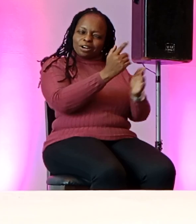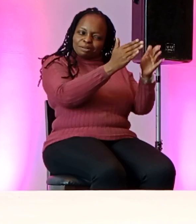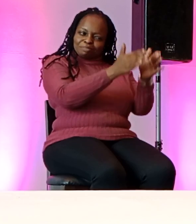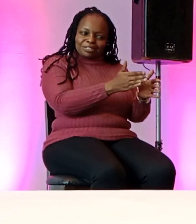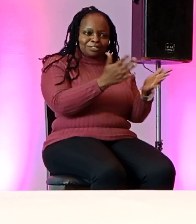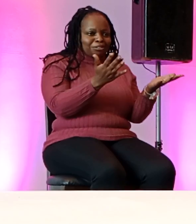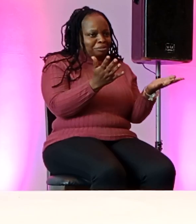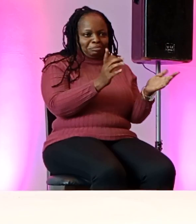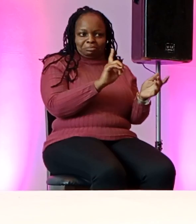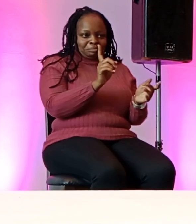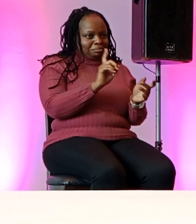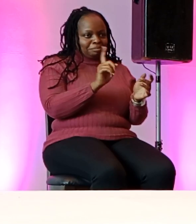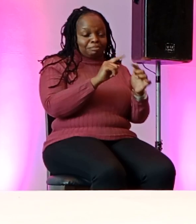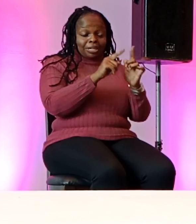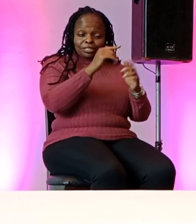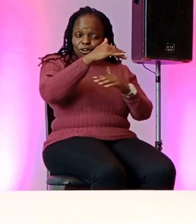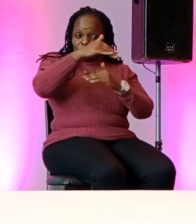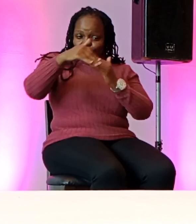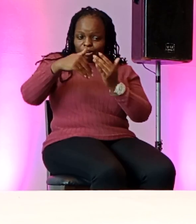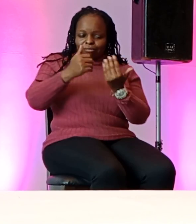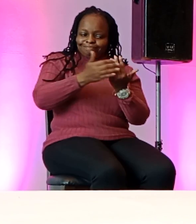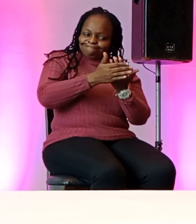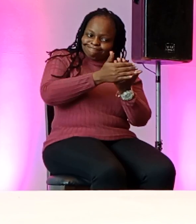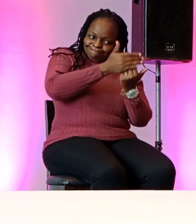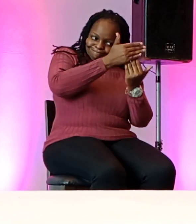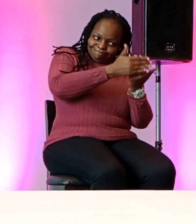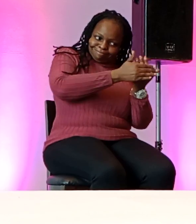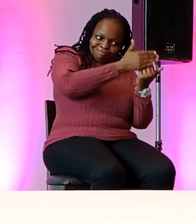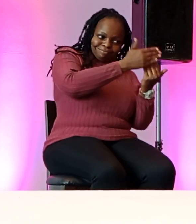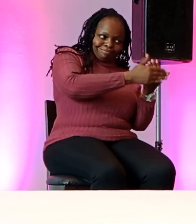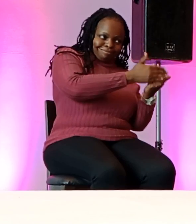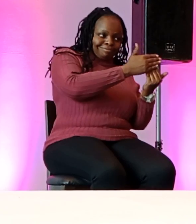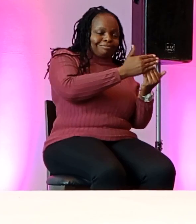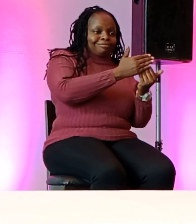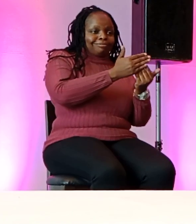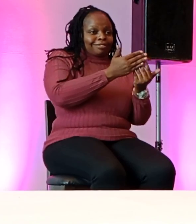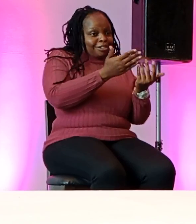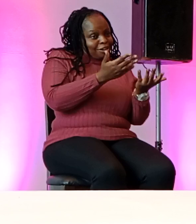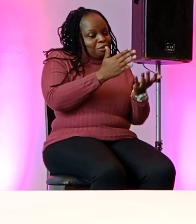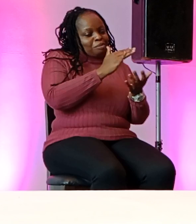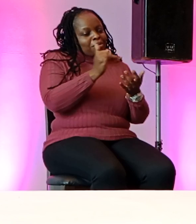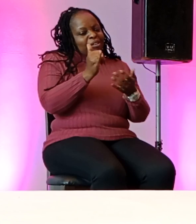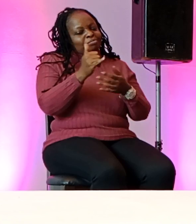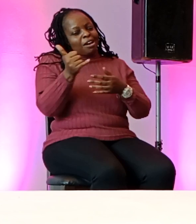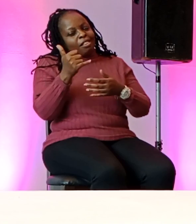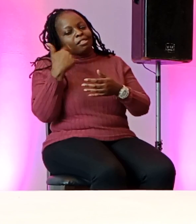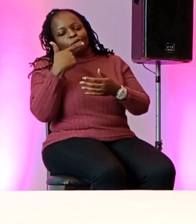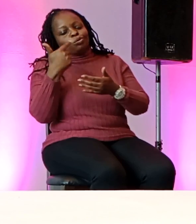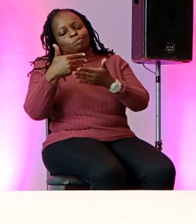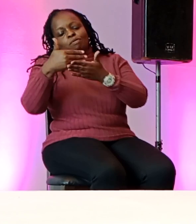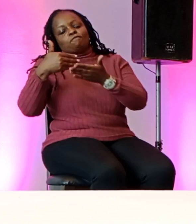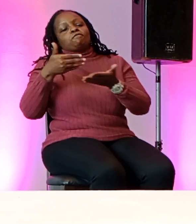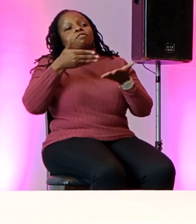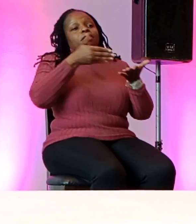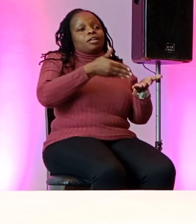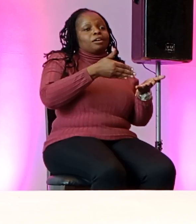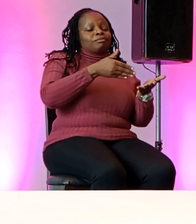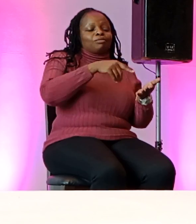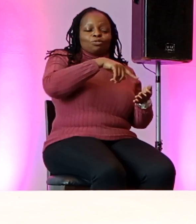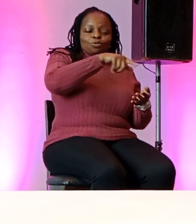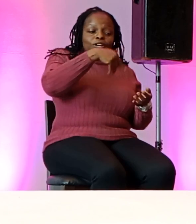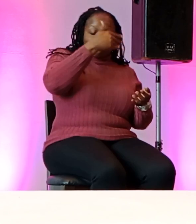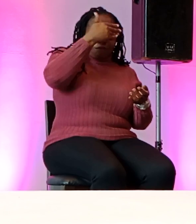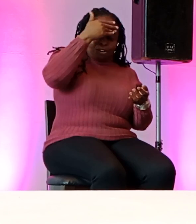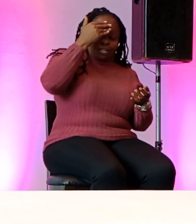We all have been mentored by our earliest nurturers. We forget